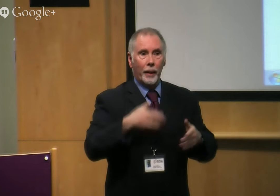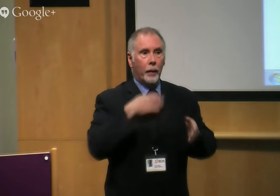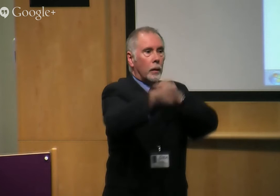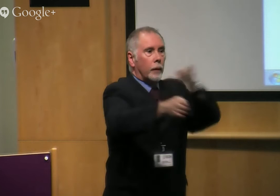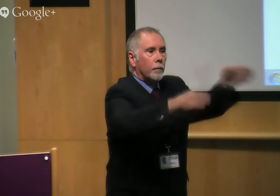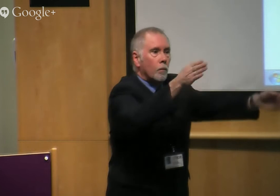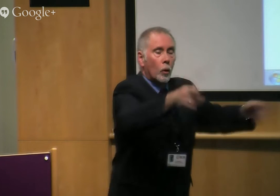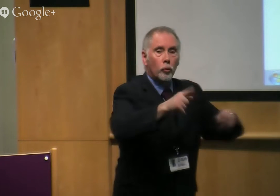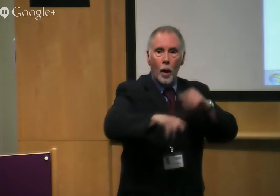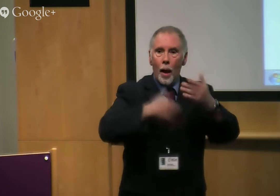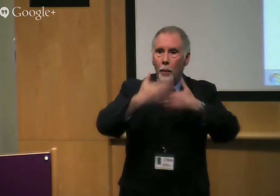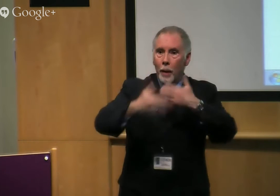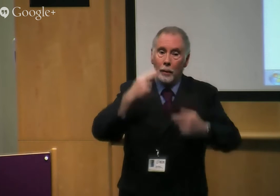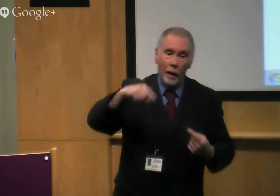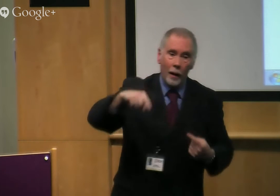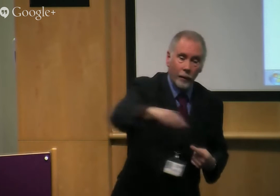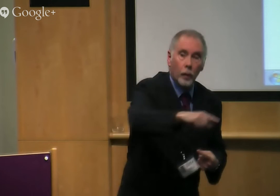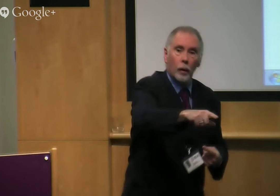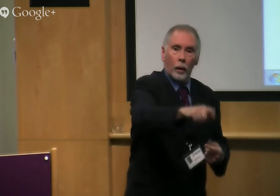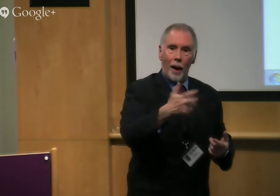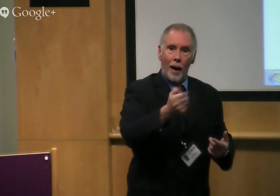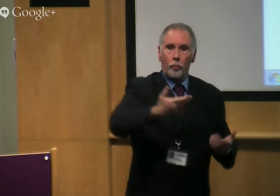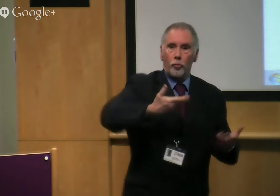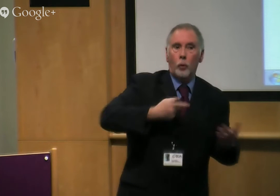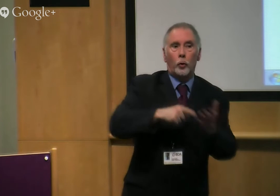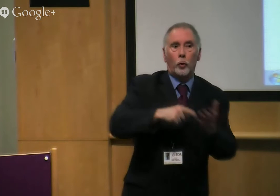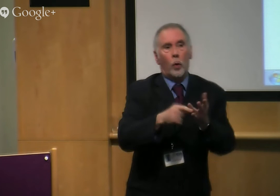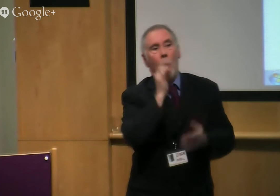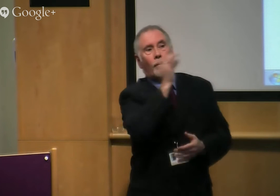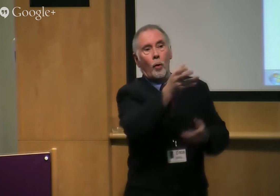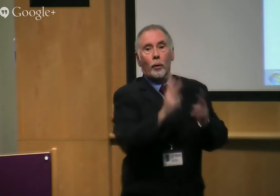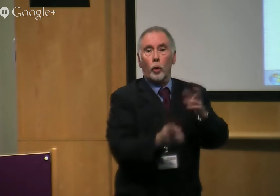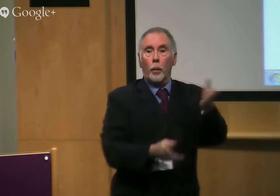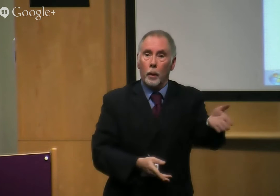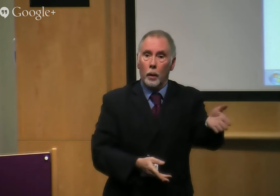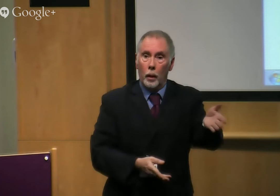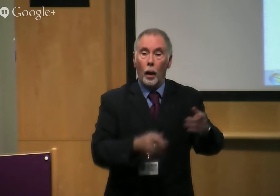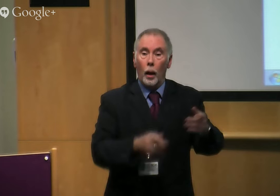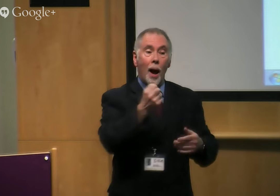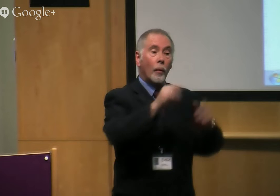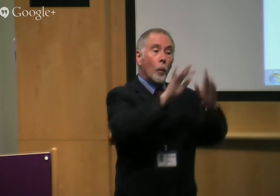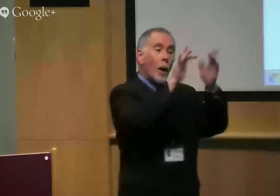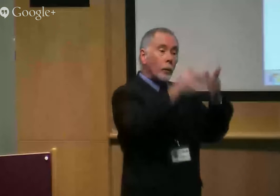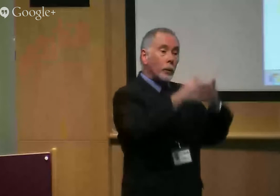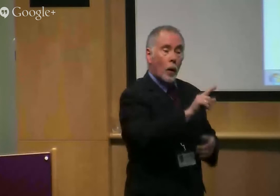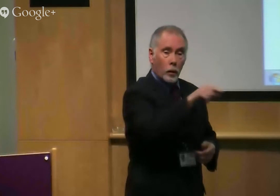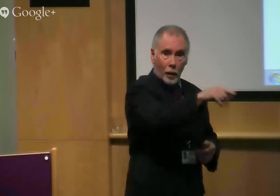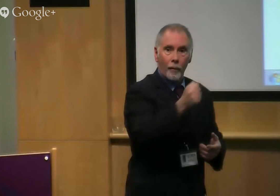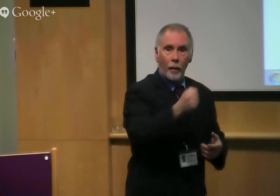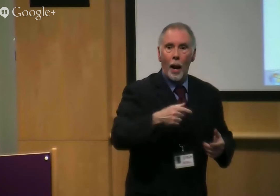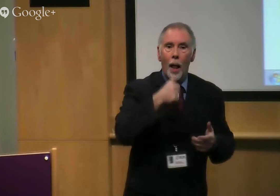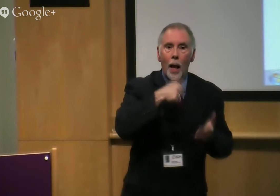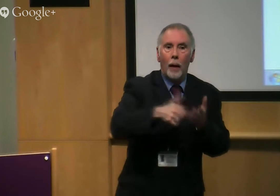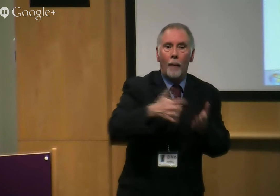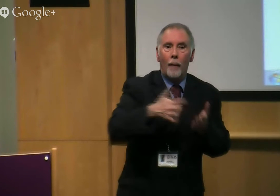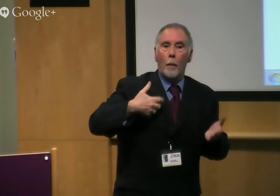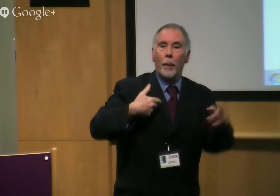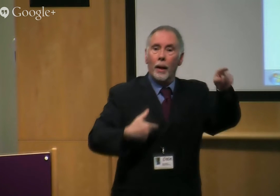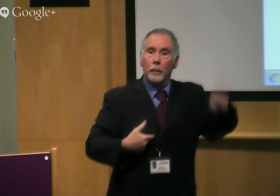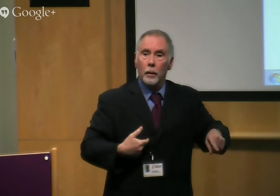work together. We haven't had much by way of a budget, but what we have done is look to create resources whereby deaf people